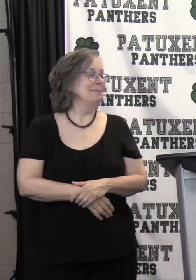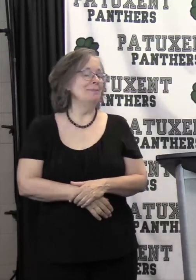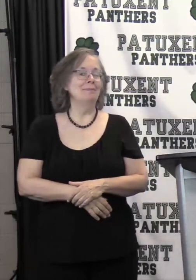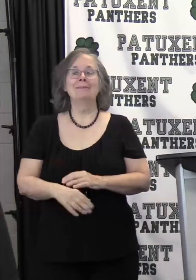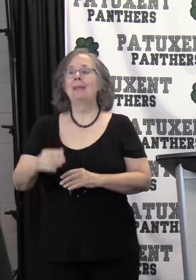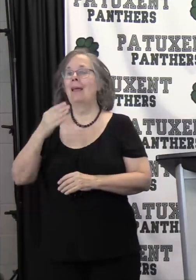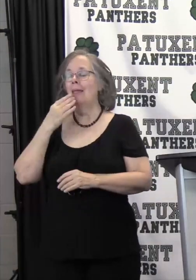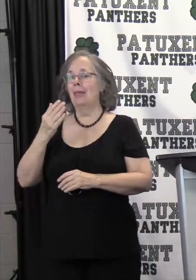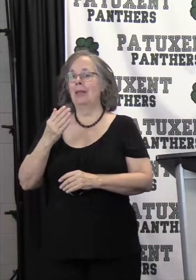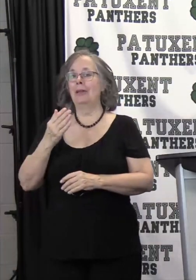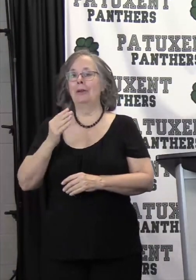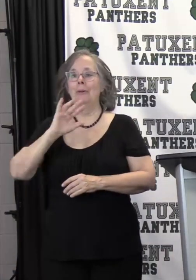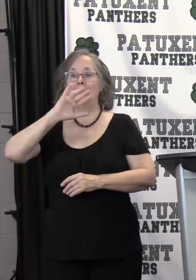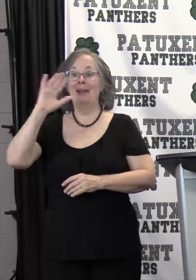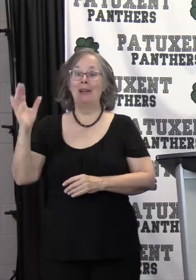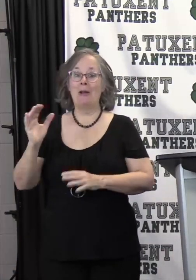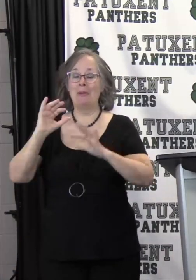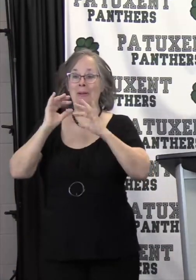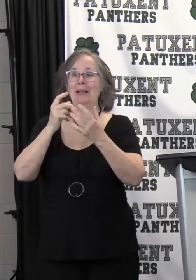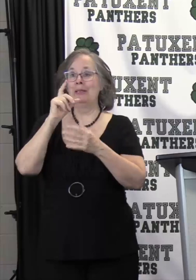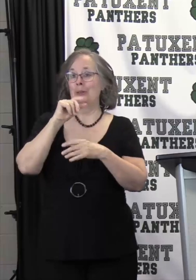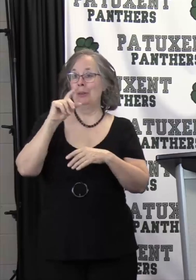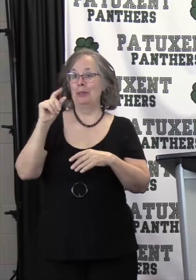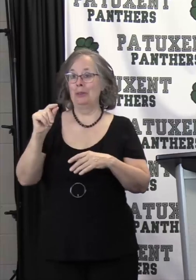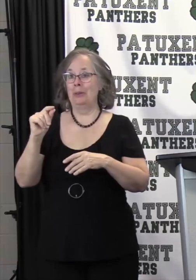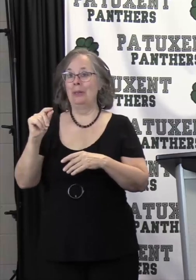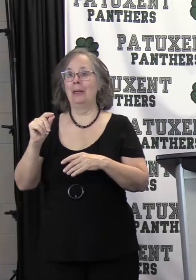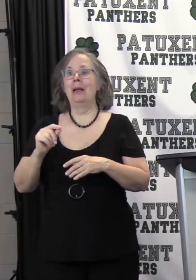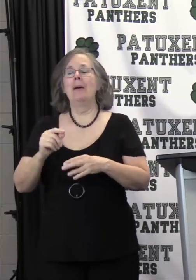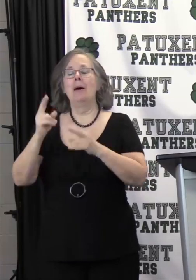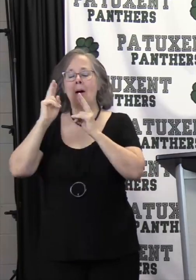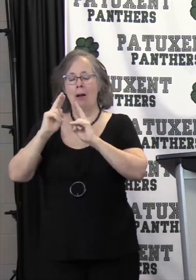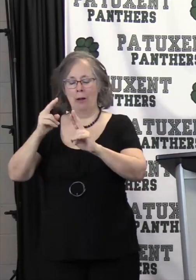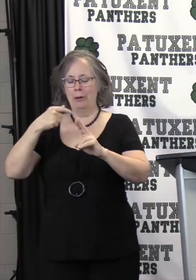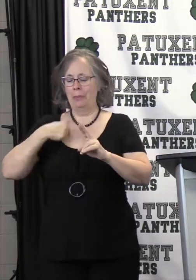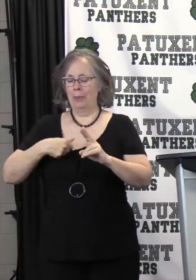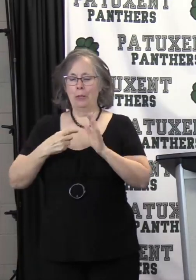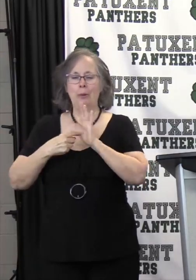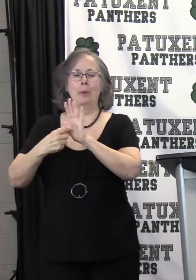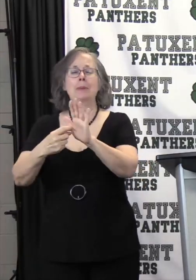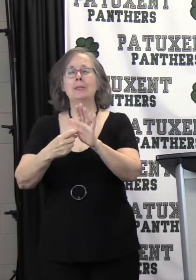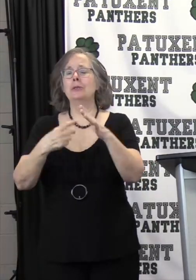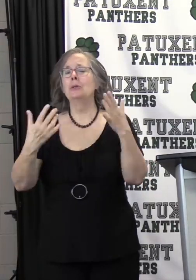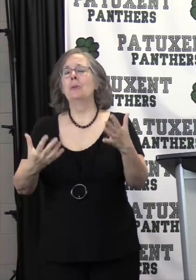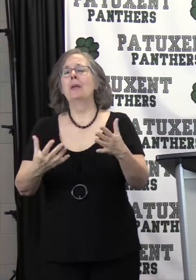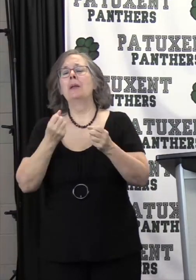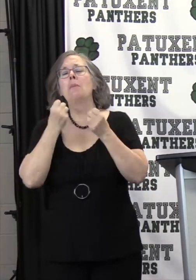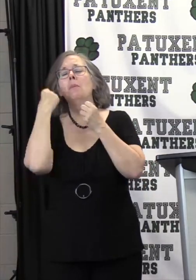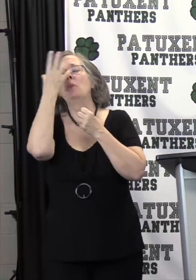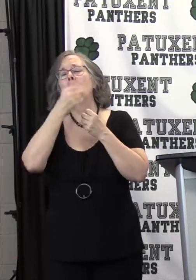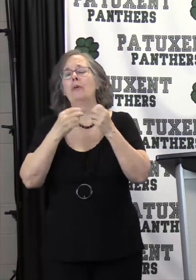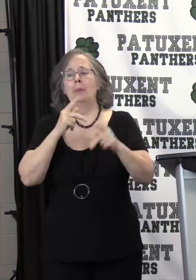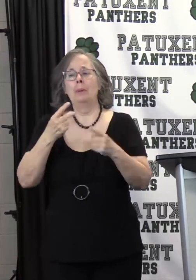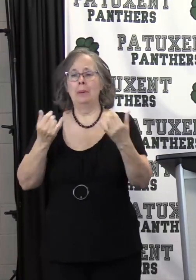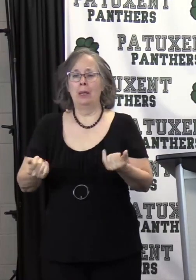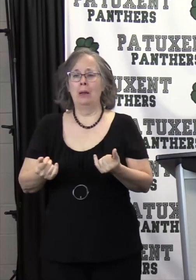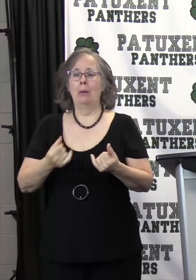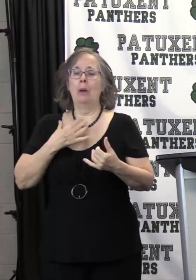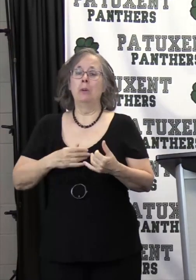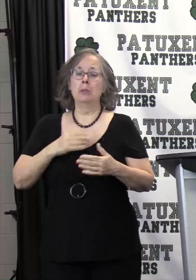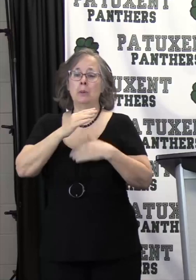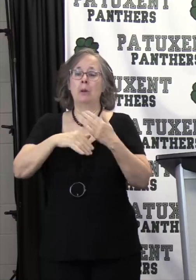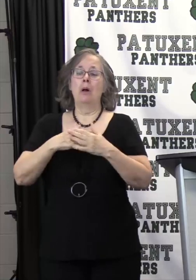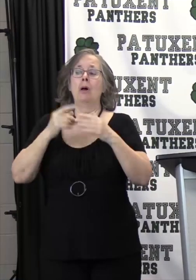Thank you, and hello class of 2020. I'm greatly honored to represent such beautiful people today. I wish we could have all been